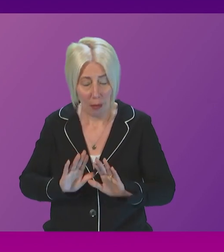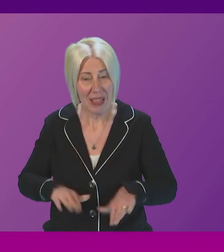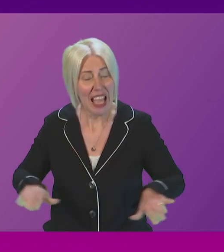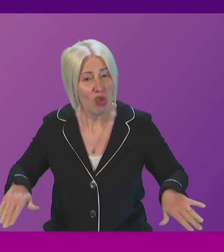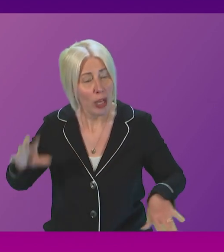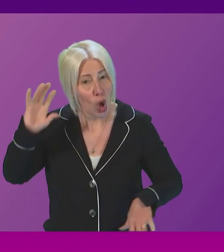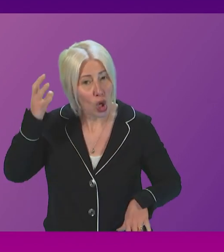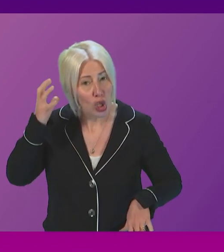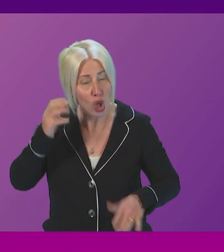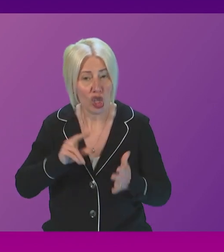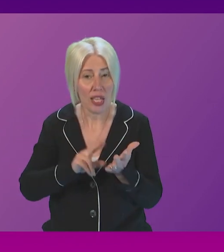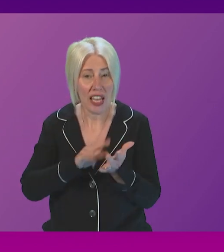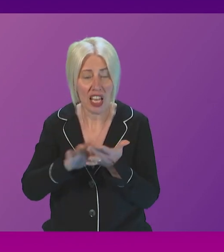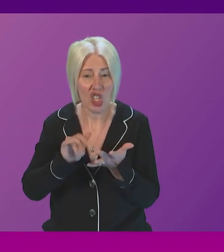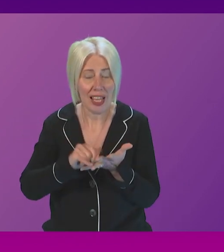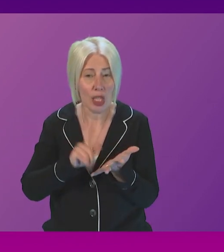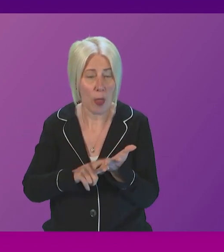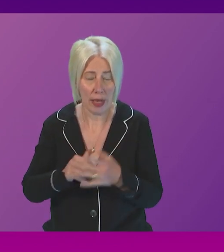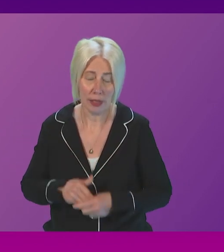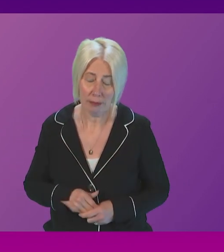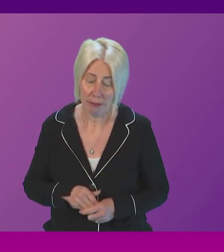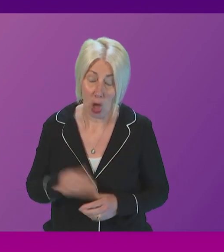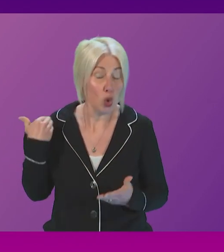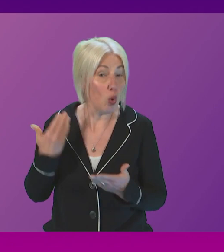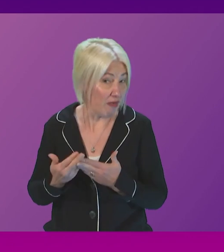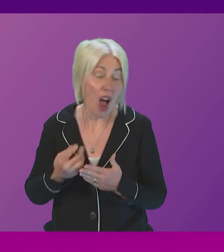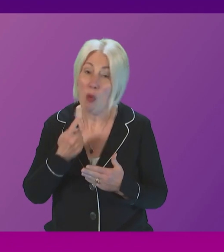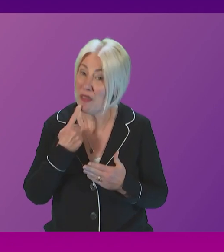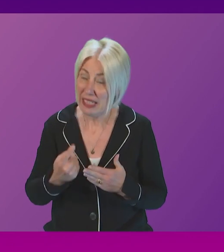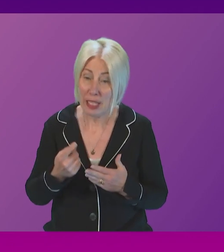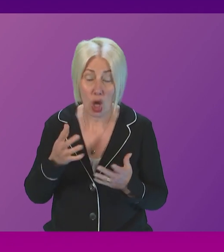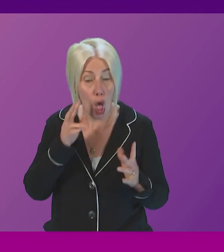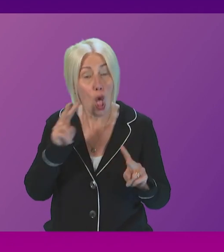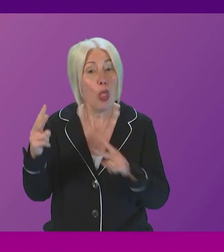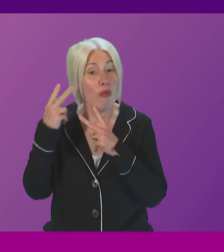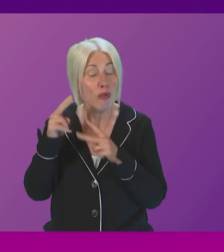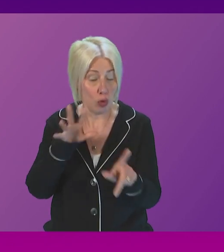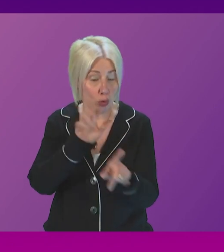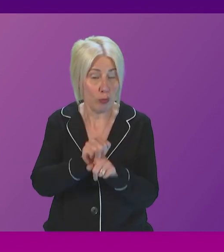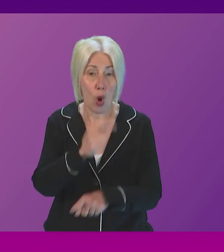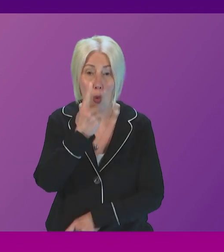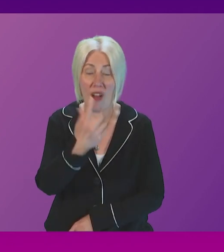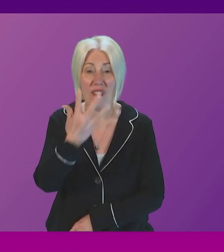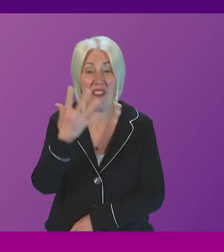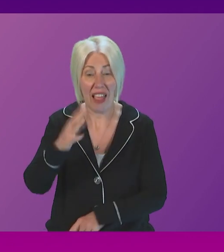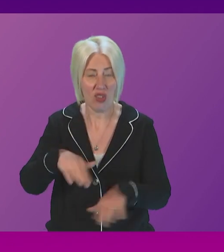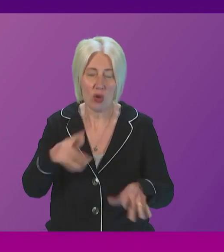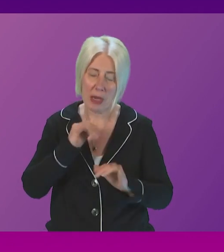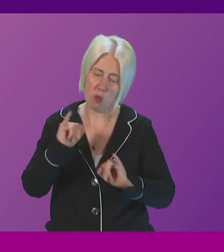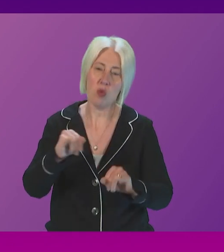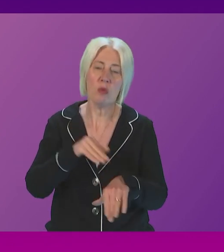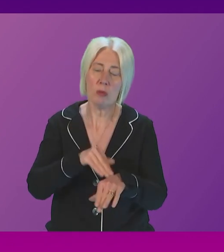audiology in NHS Lothian. And as we've discussed so far, the review identified 155 children who were affected seriously.